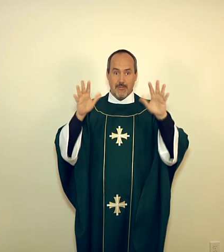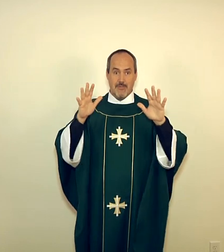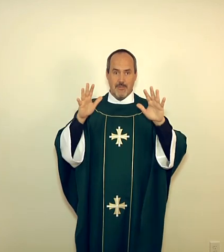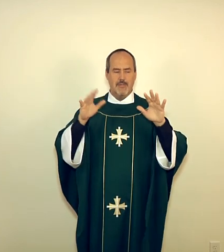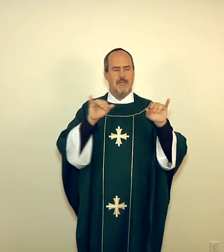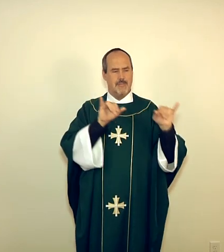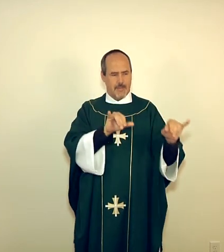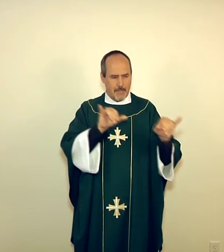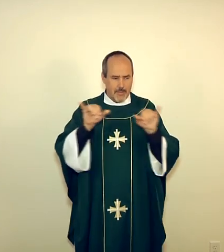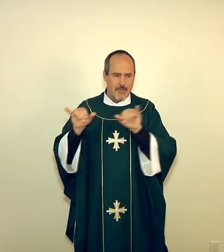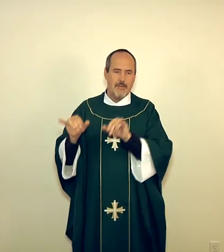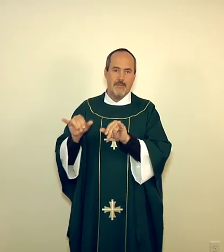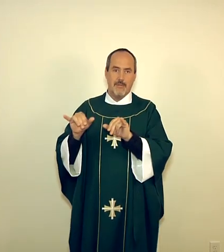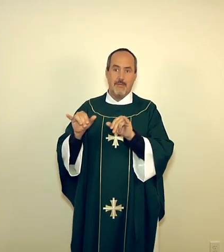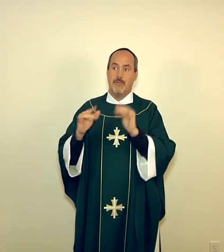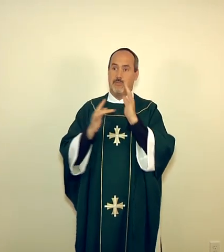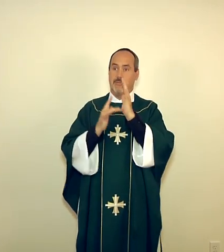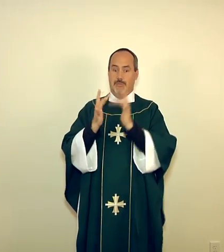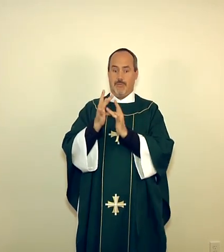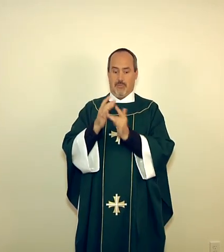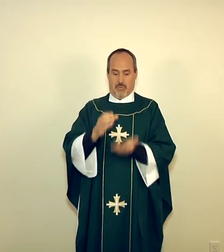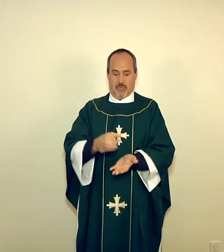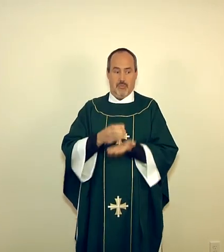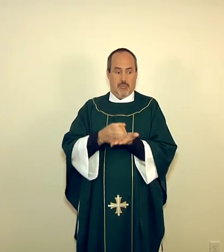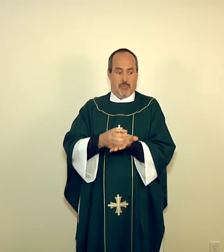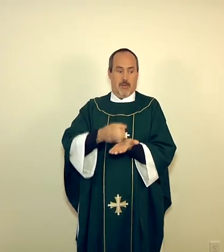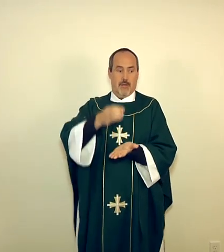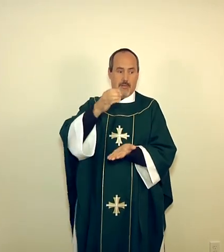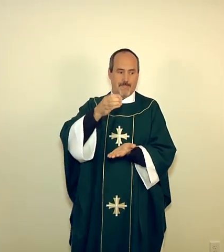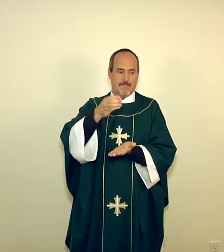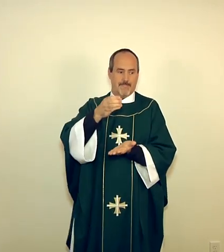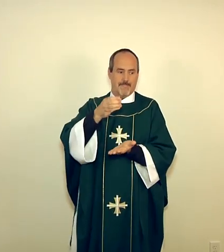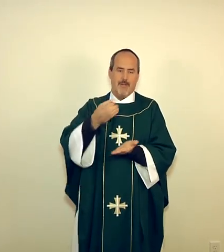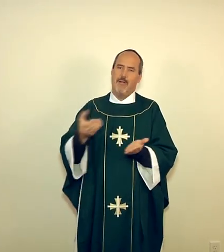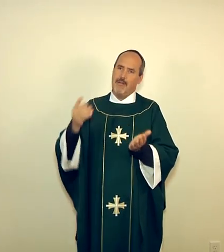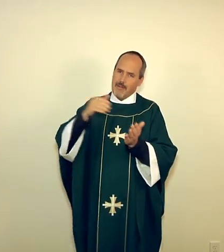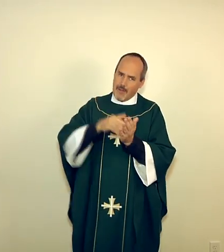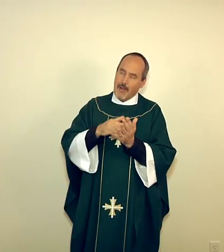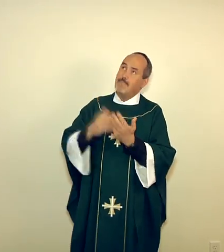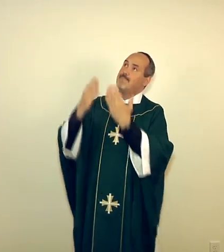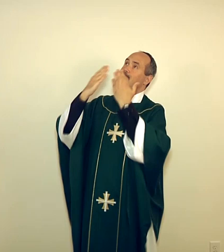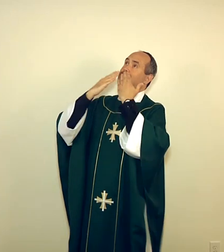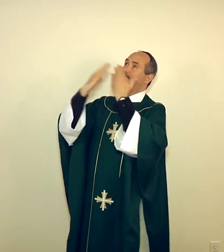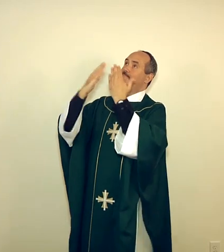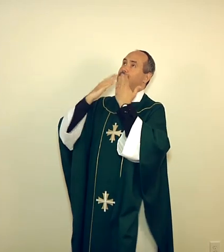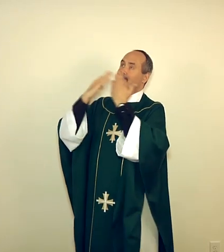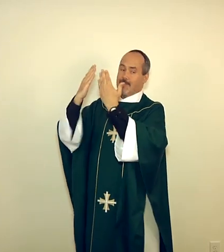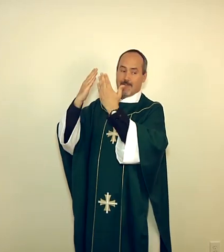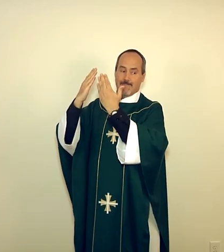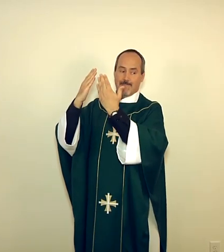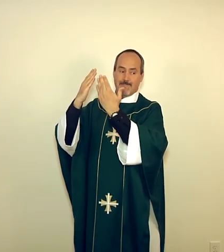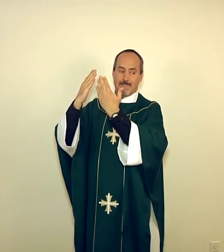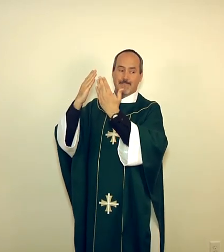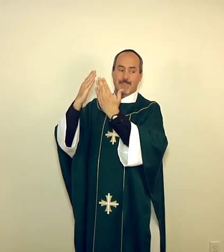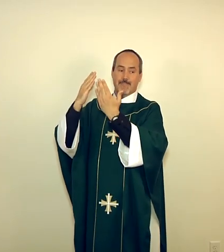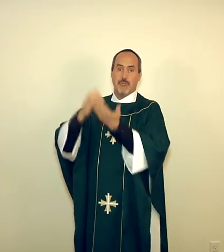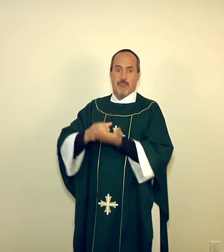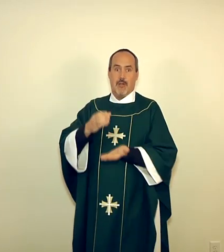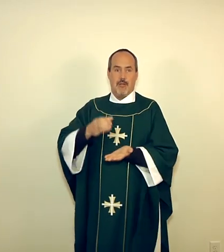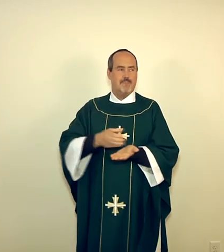In a similar way, when supper was ended, he took the chalice, and once more giving thanks, he gave it to